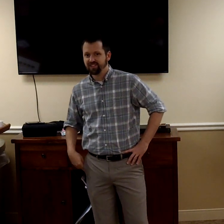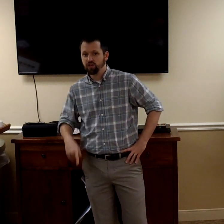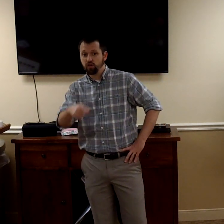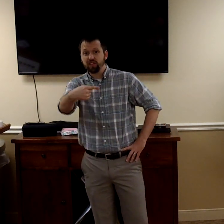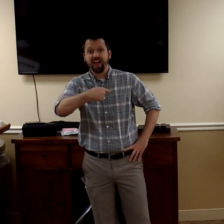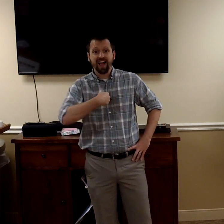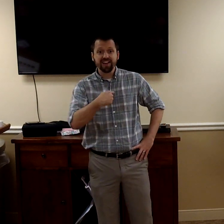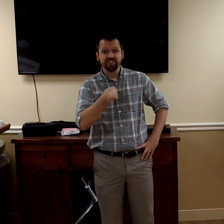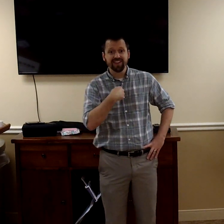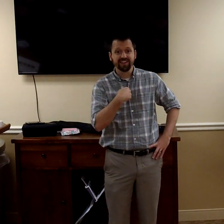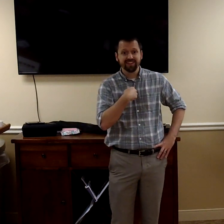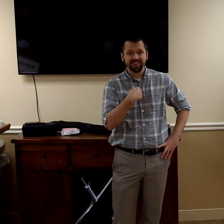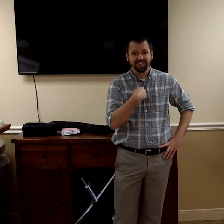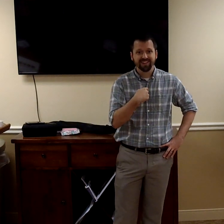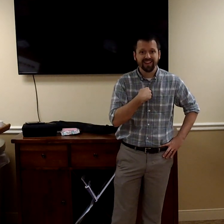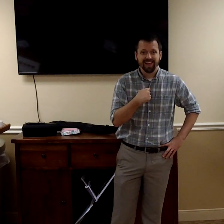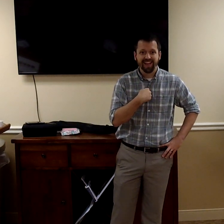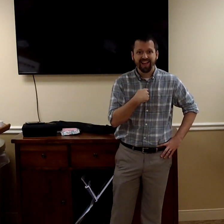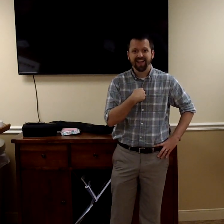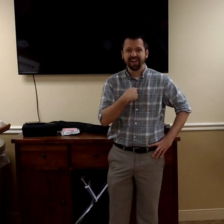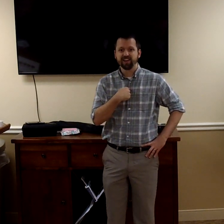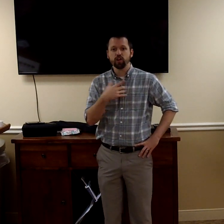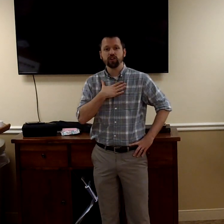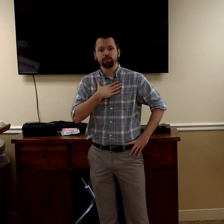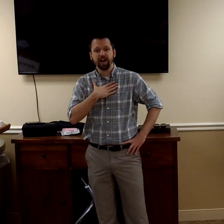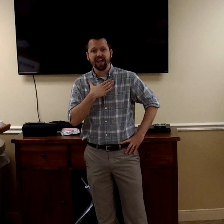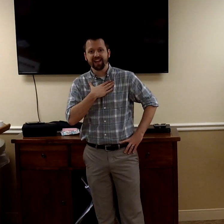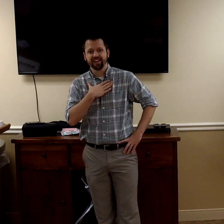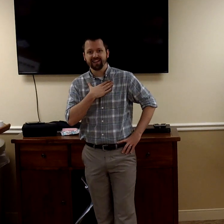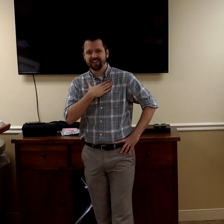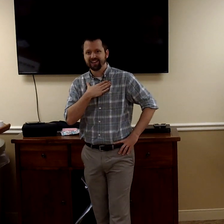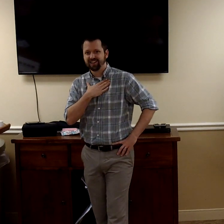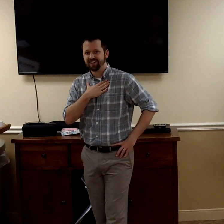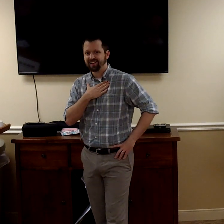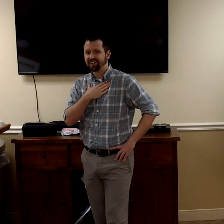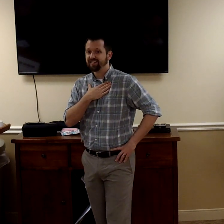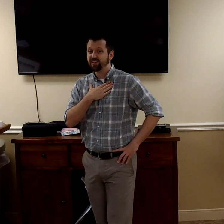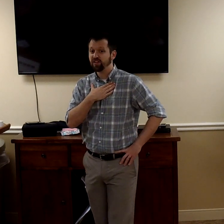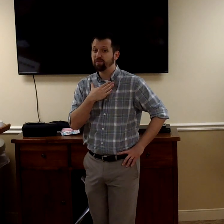Close. I should. No, you did mine. You did mine.